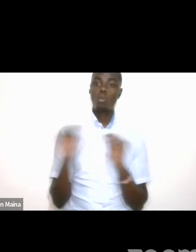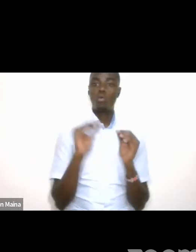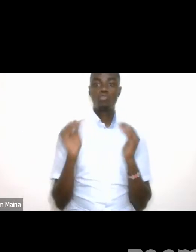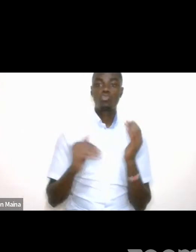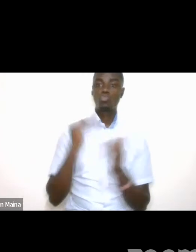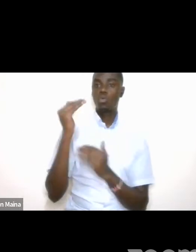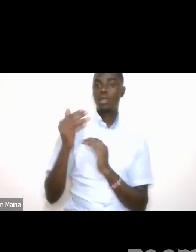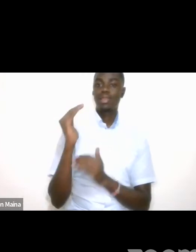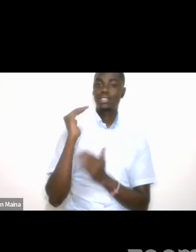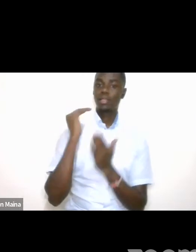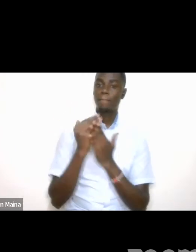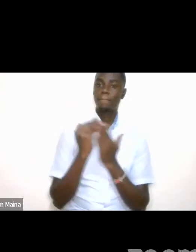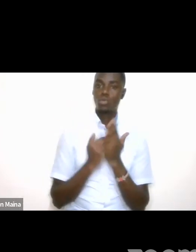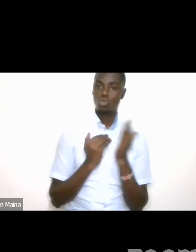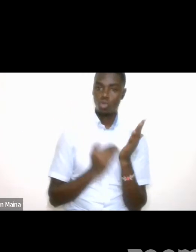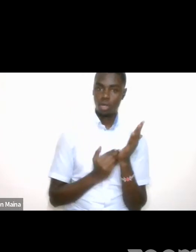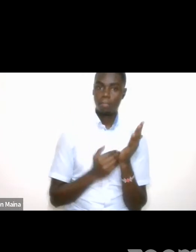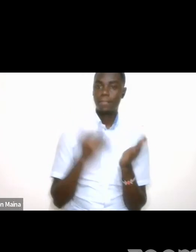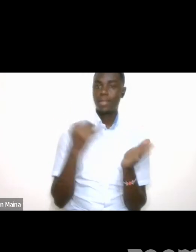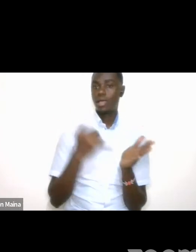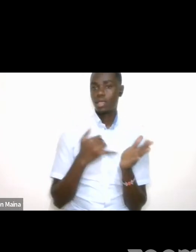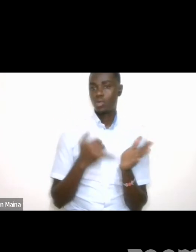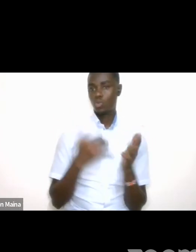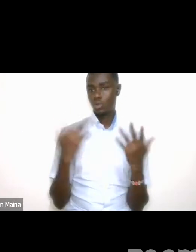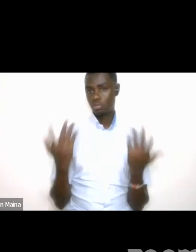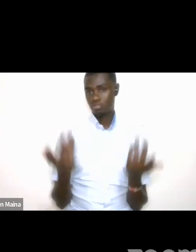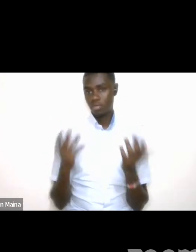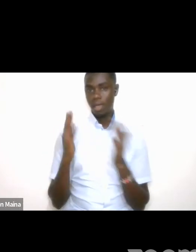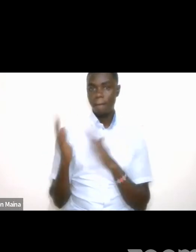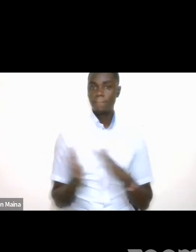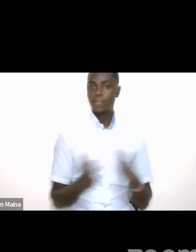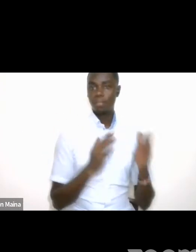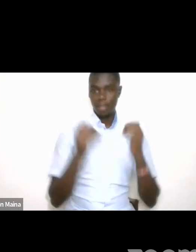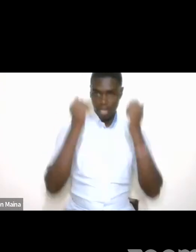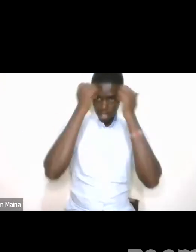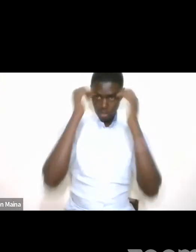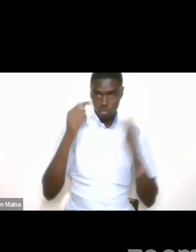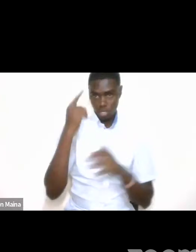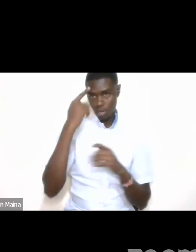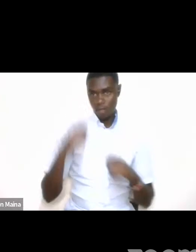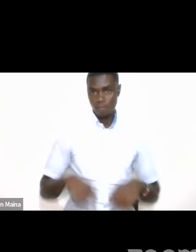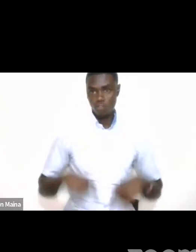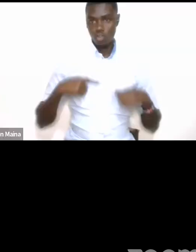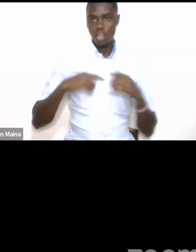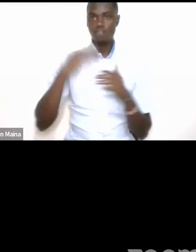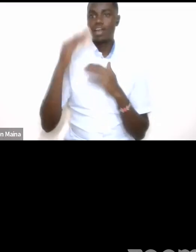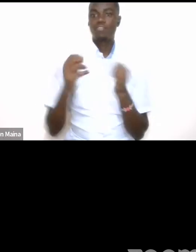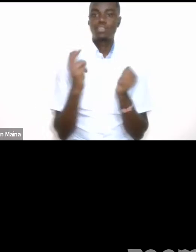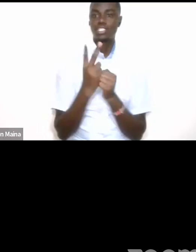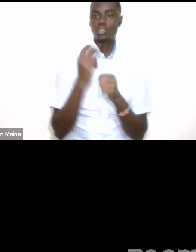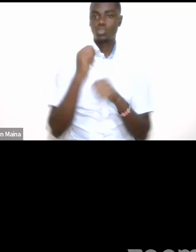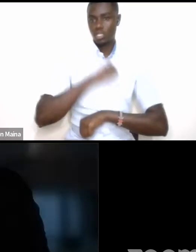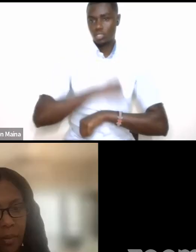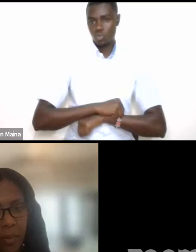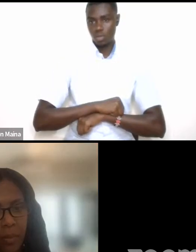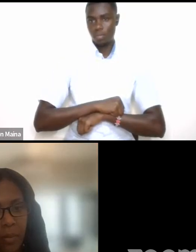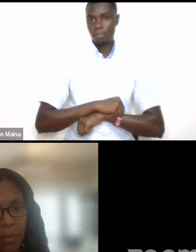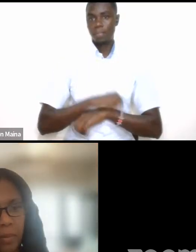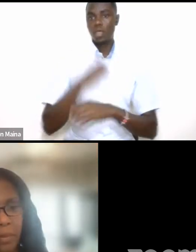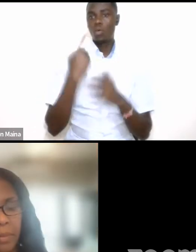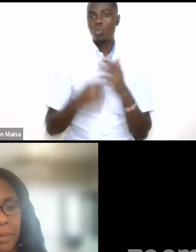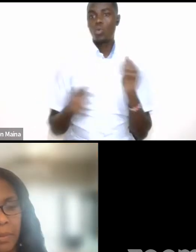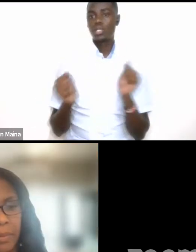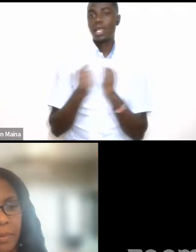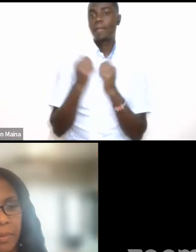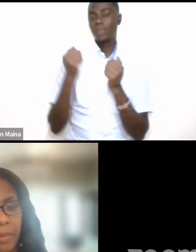session, which includes preparing students for life after secondary school. What about the students'